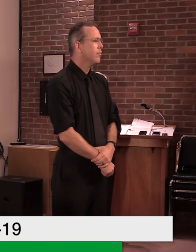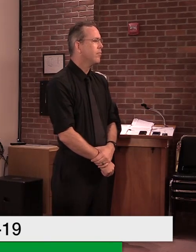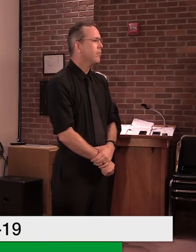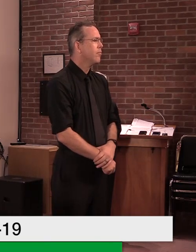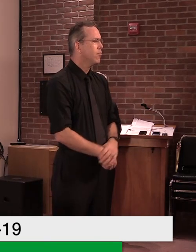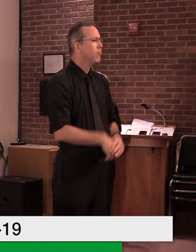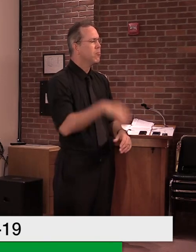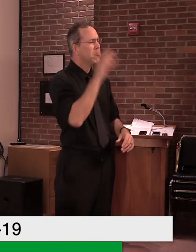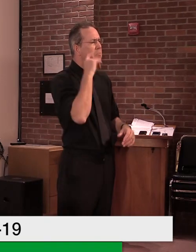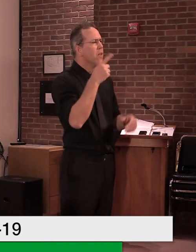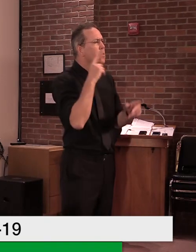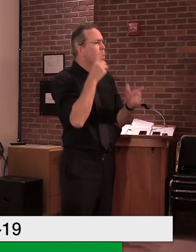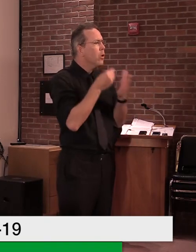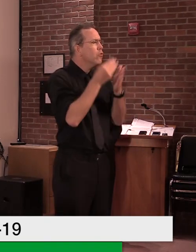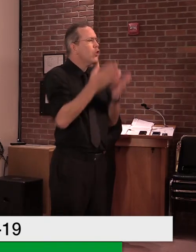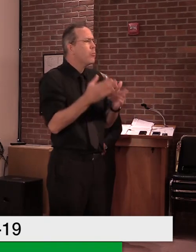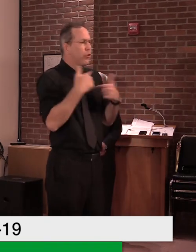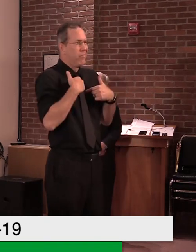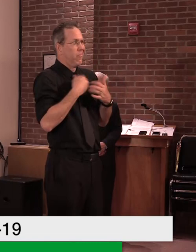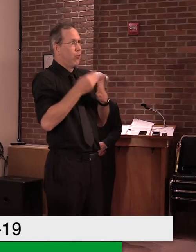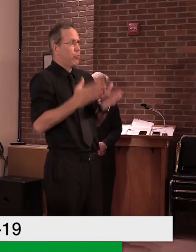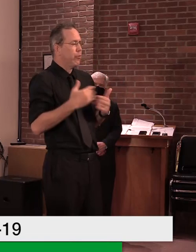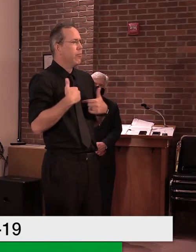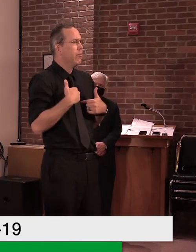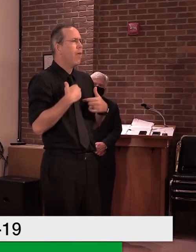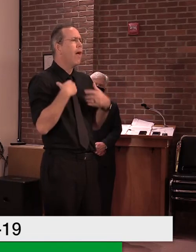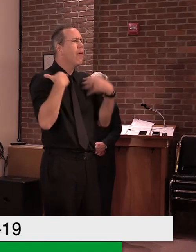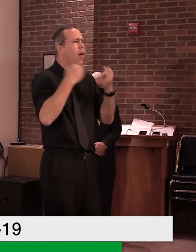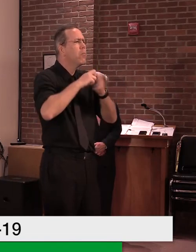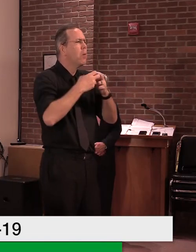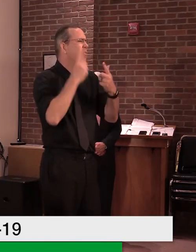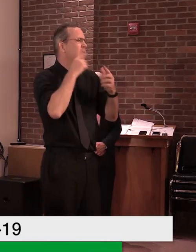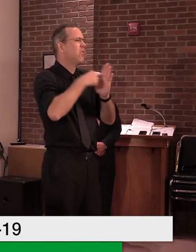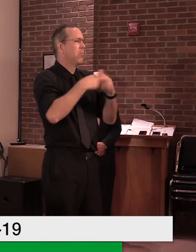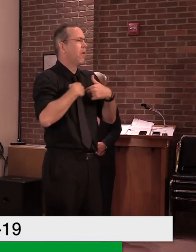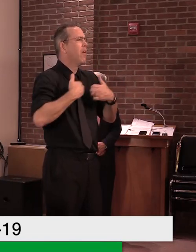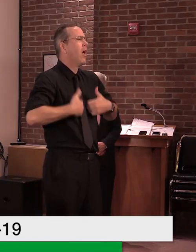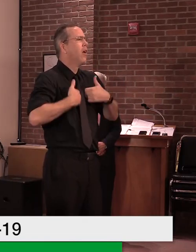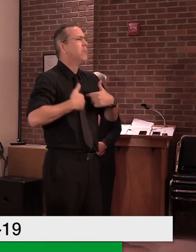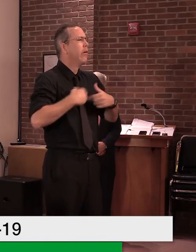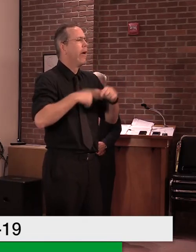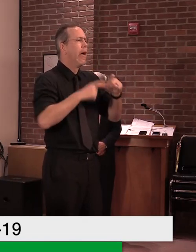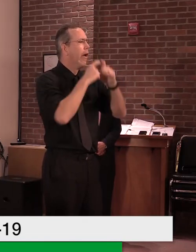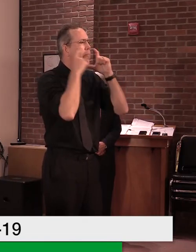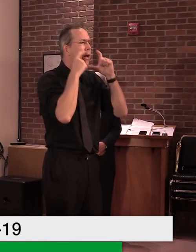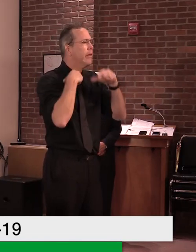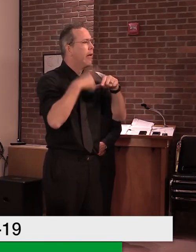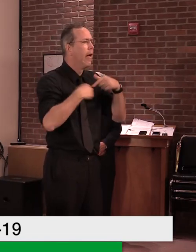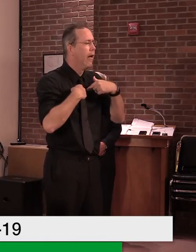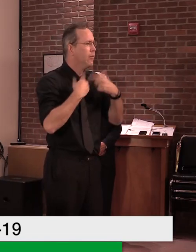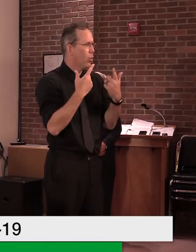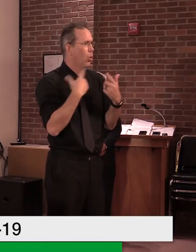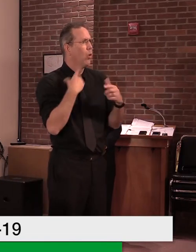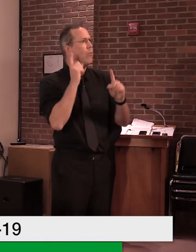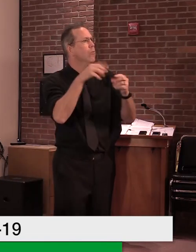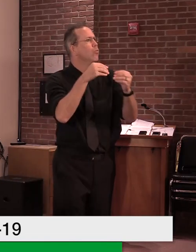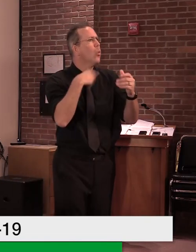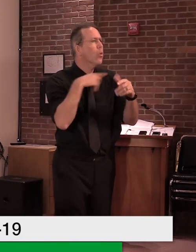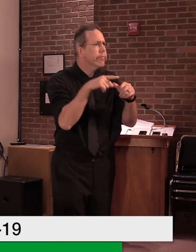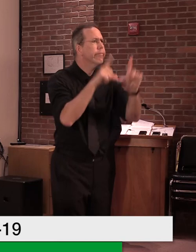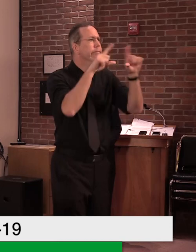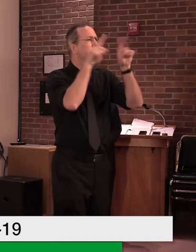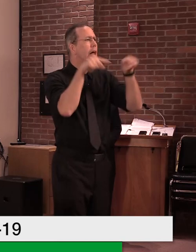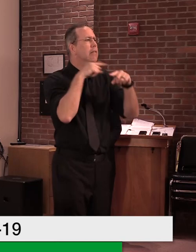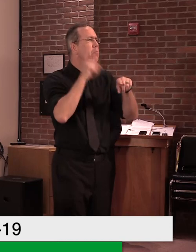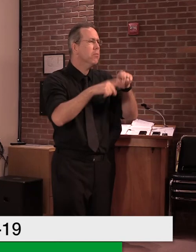anyway? What are they supposed to do? Yeah, I would say that they would walk in anyways. They might want to tell the shopkeeper